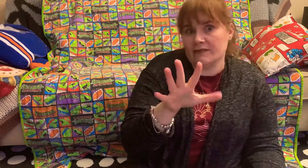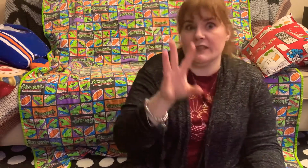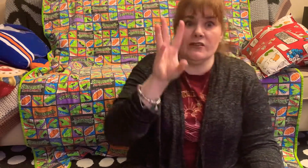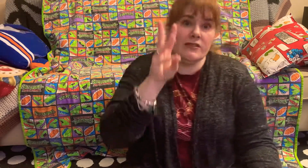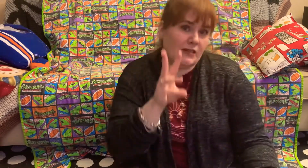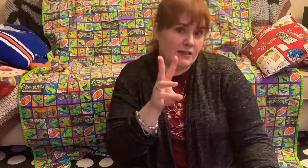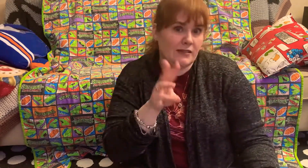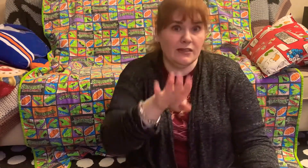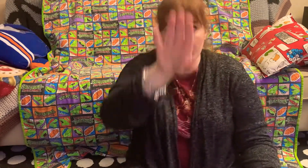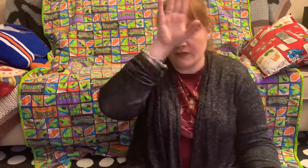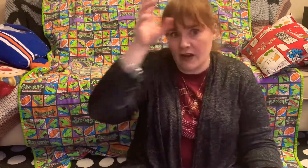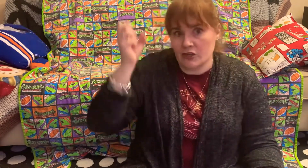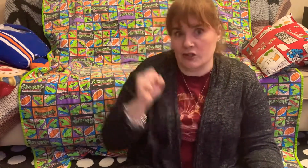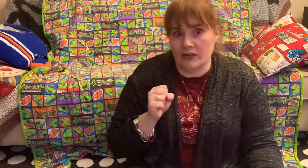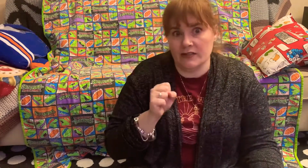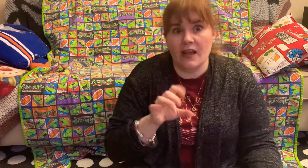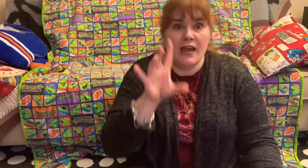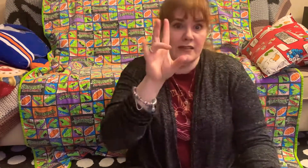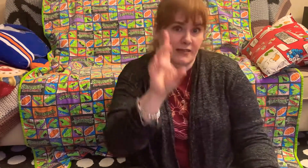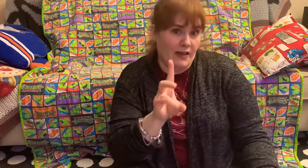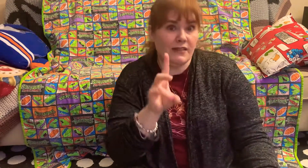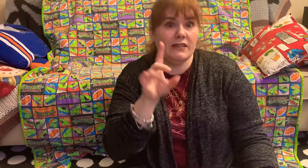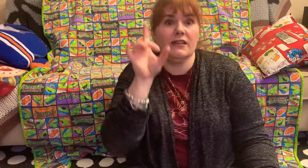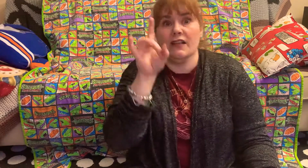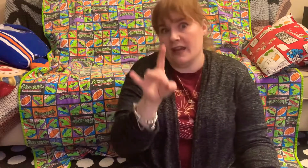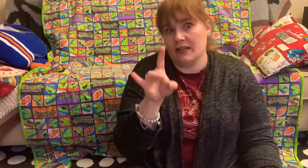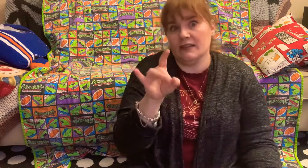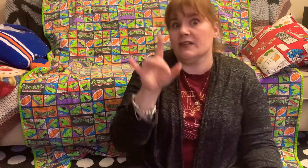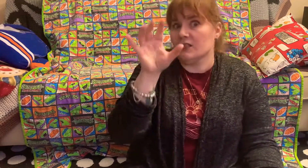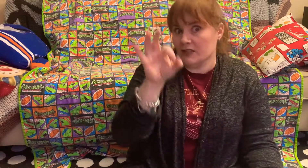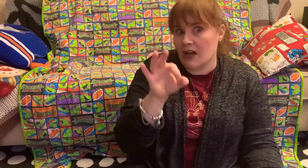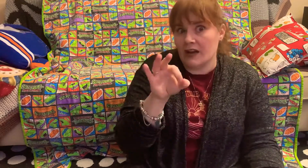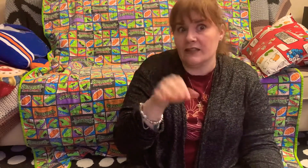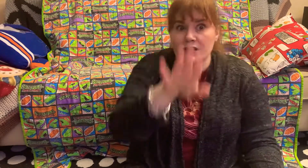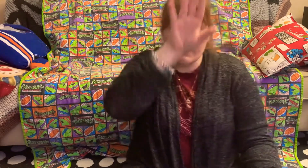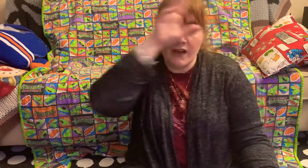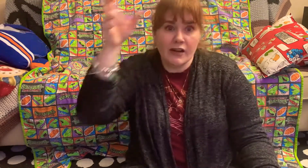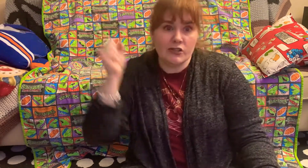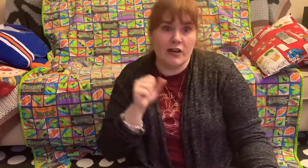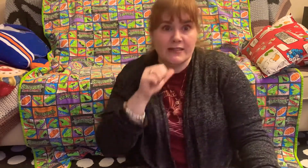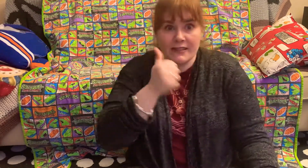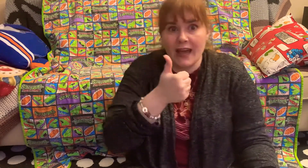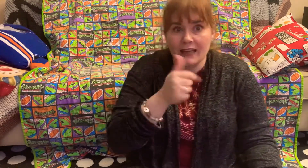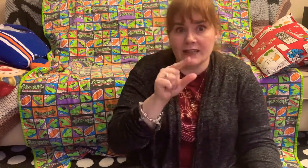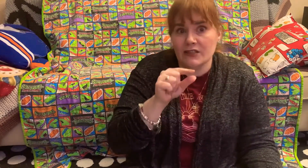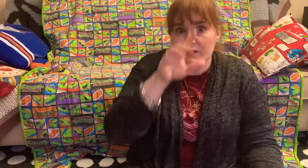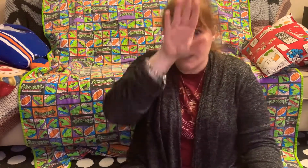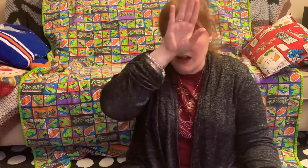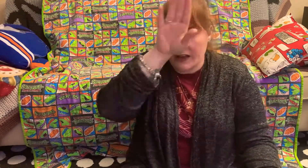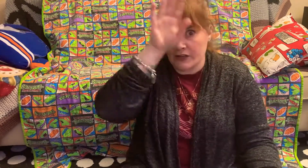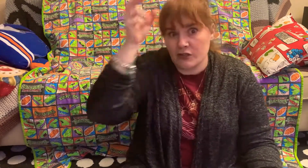little, six little fire trucks, seven little, eight little, nine little fire trucks, 10 little fire